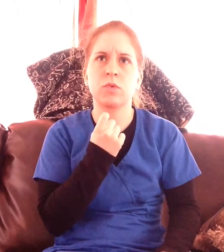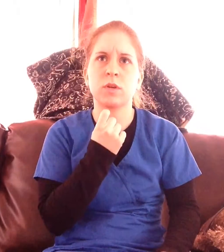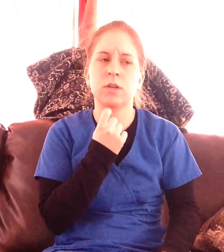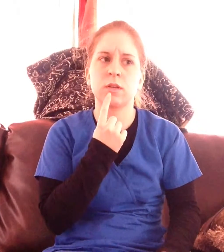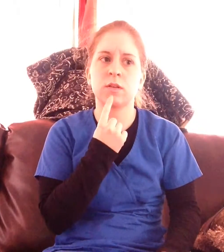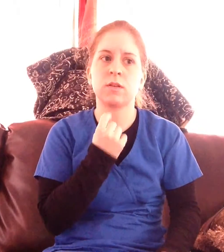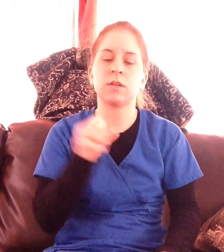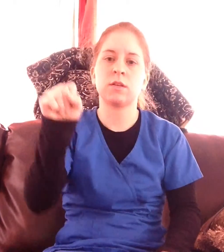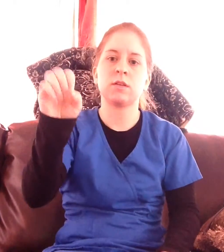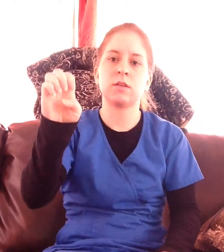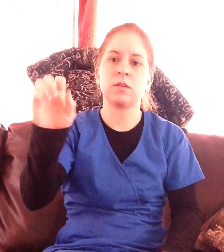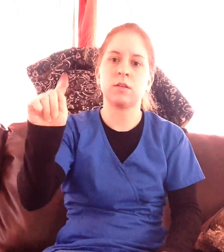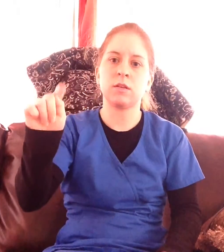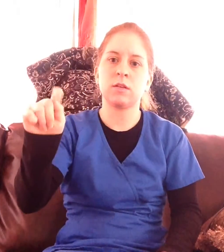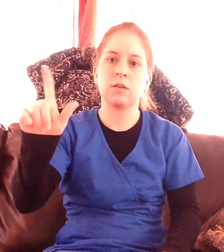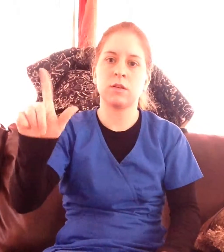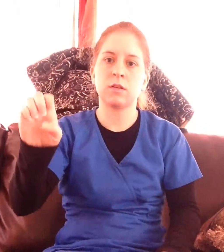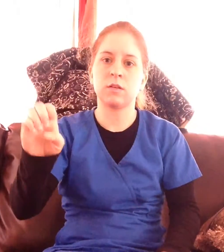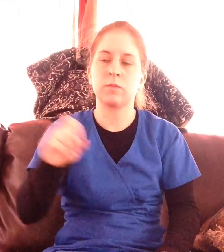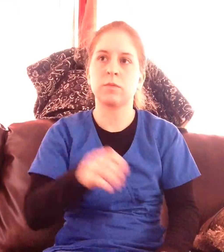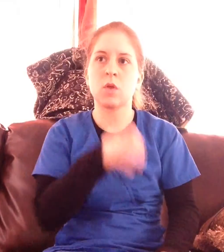have their breakfast and lunch.